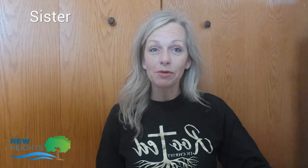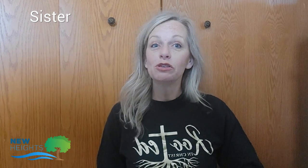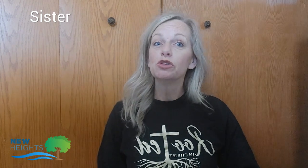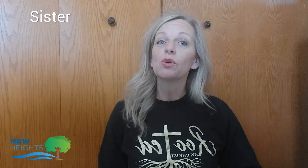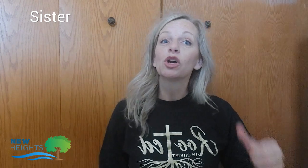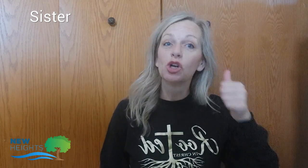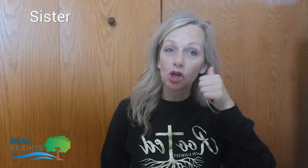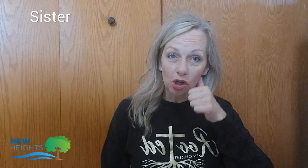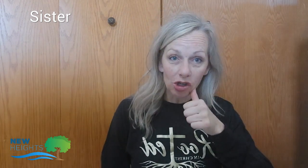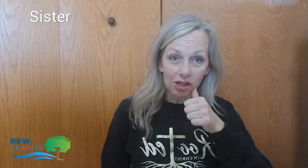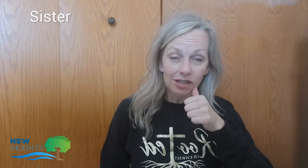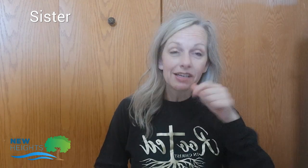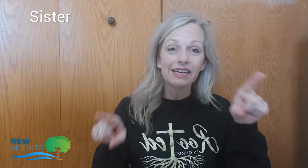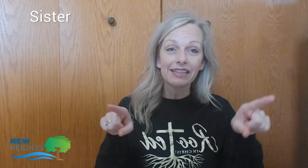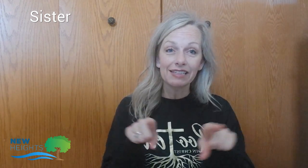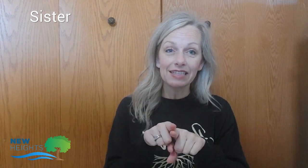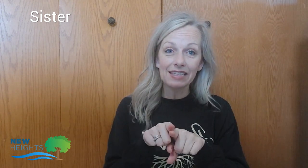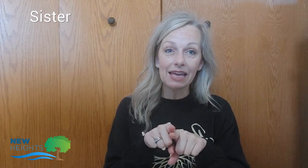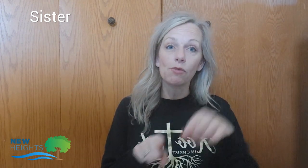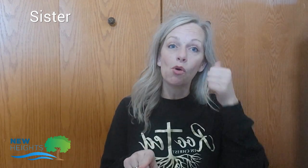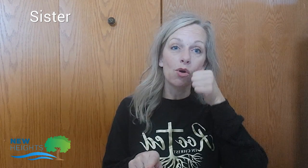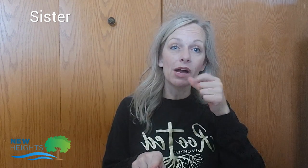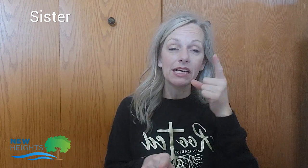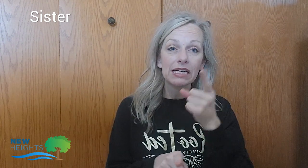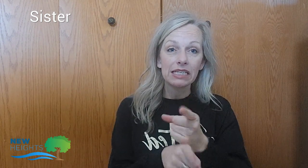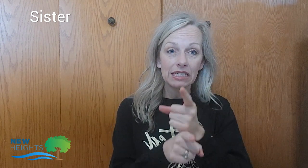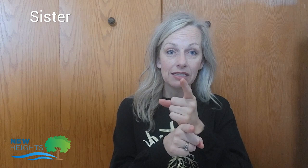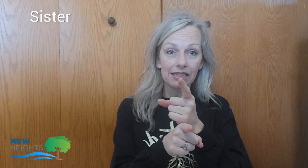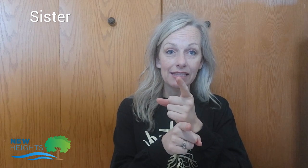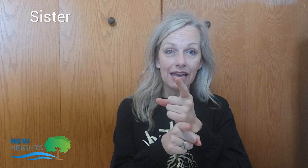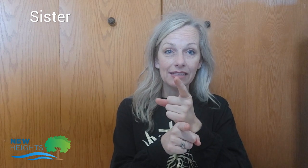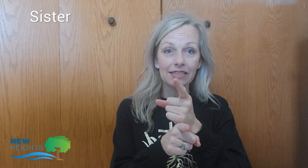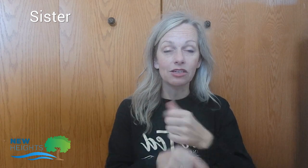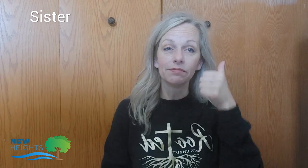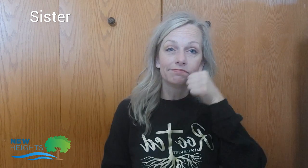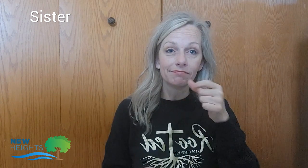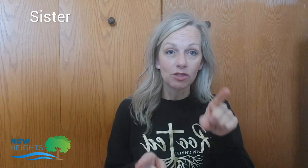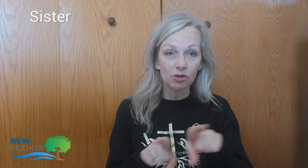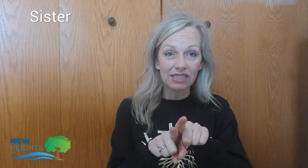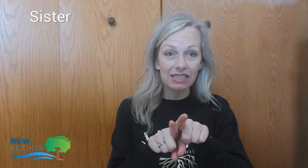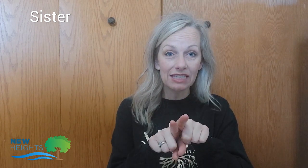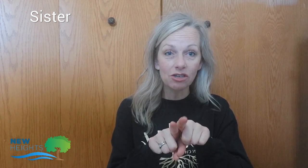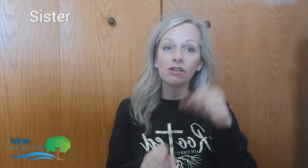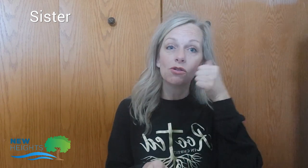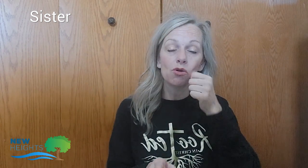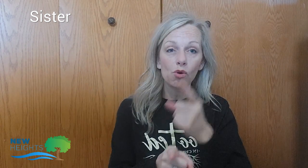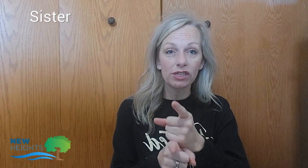you do a girl, that's the same, or a like that, sister. So sister or